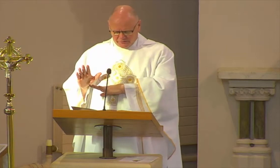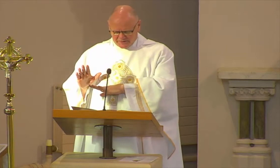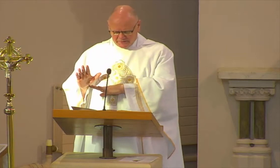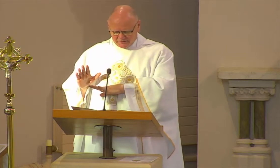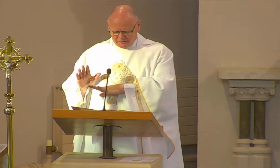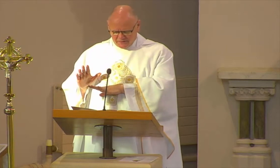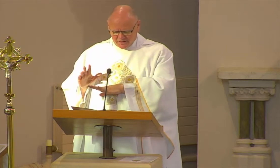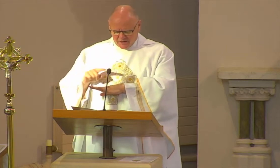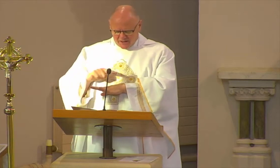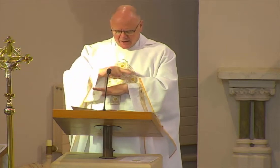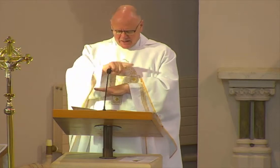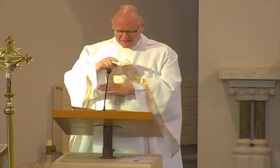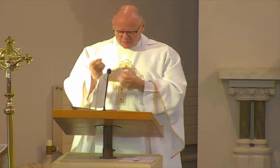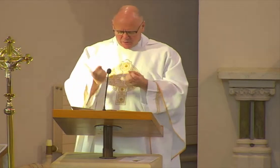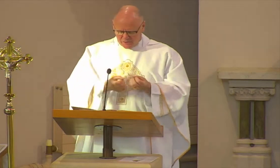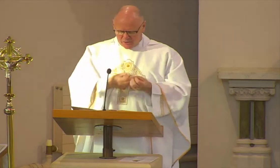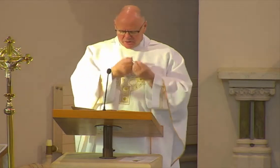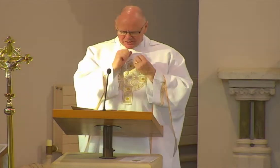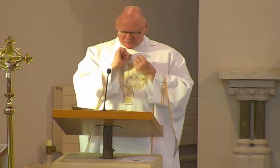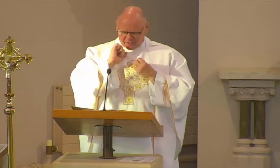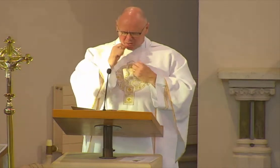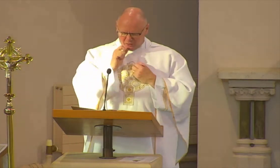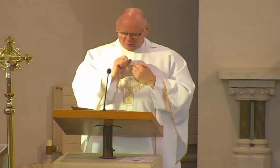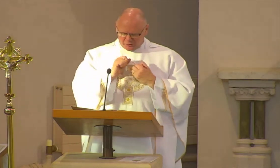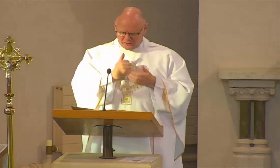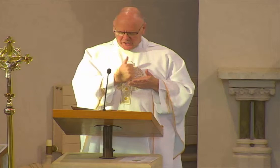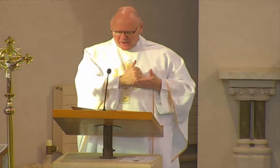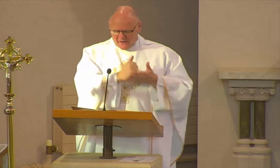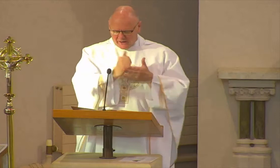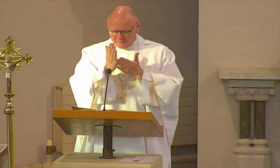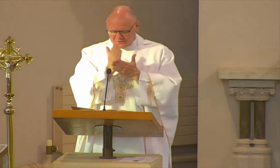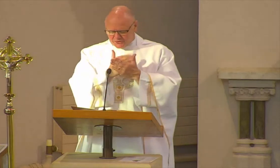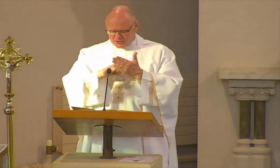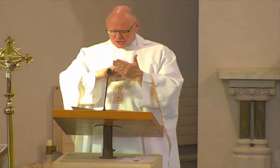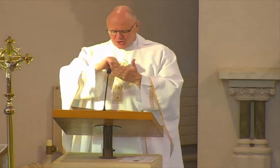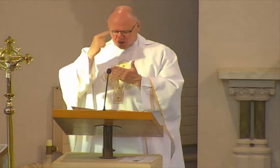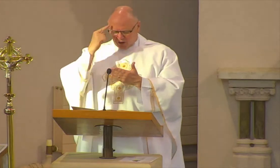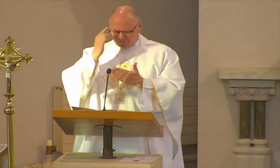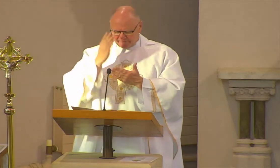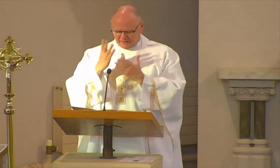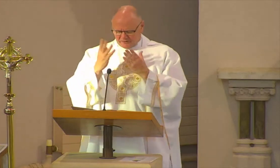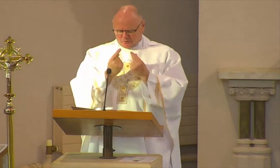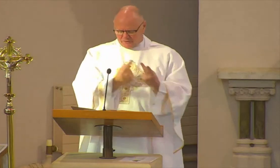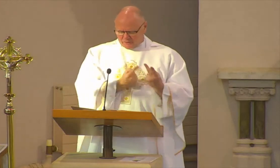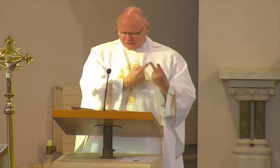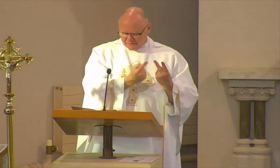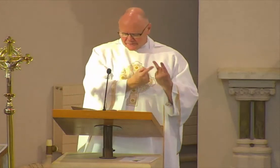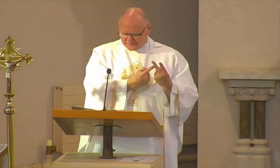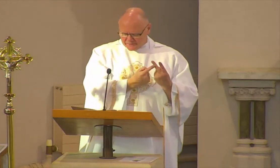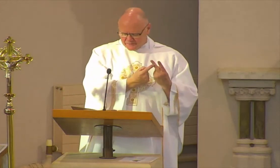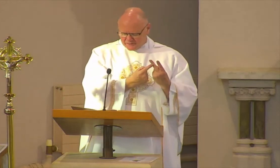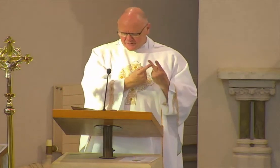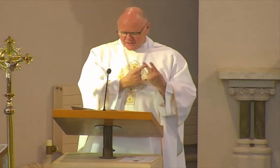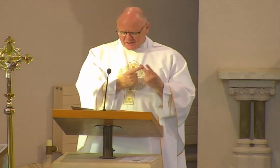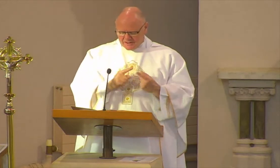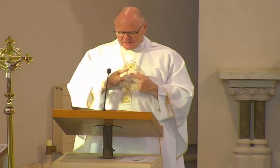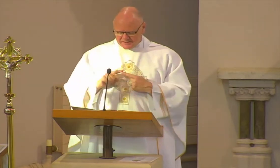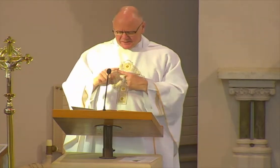untended. As we are nourished by your word, help us to share our faith with others. Send